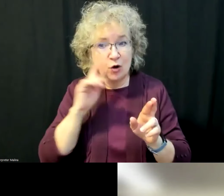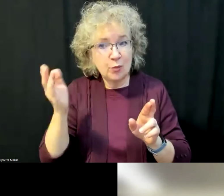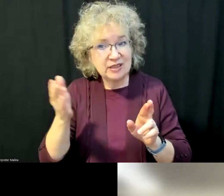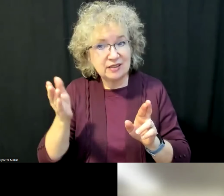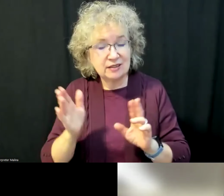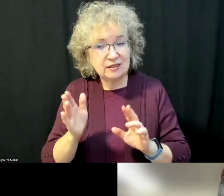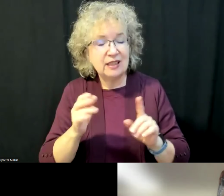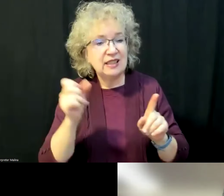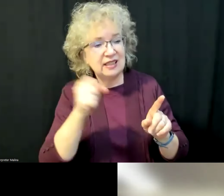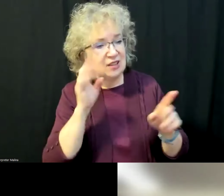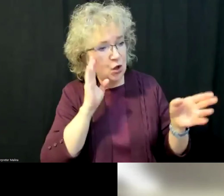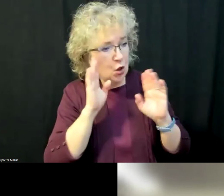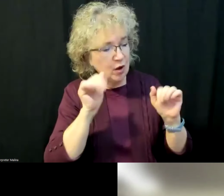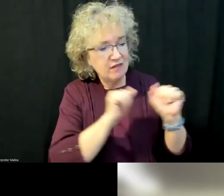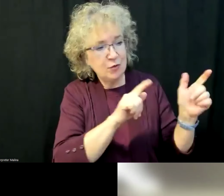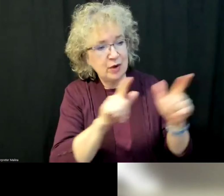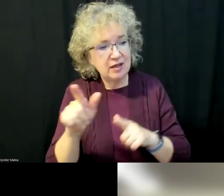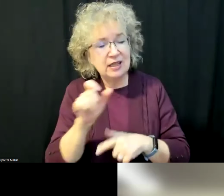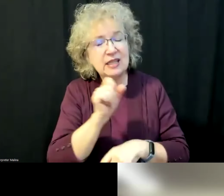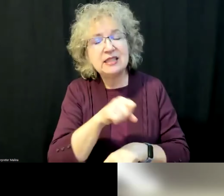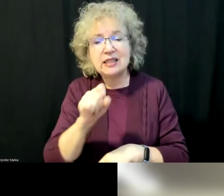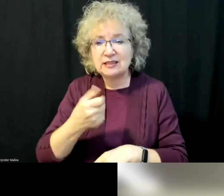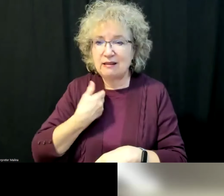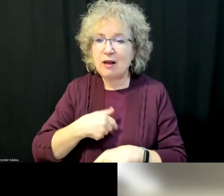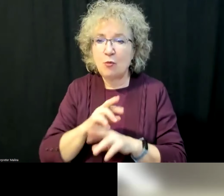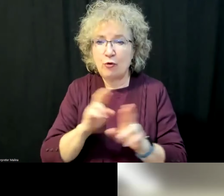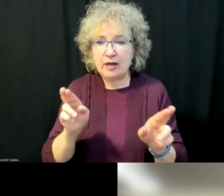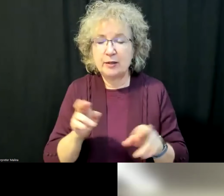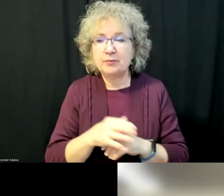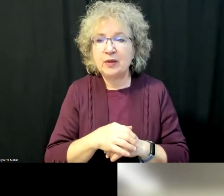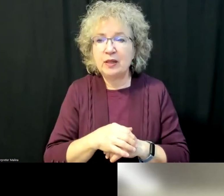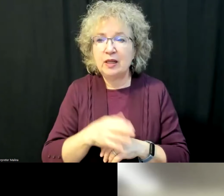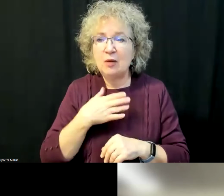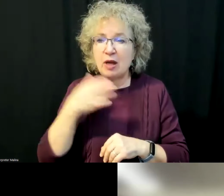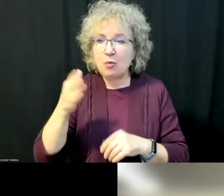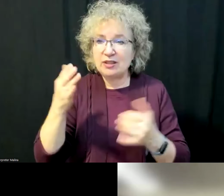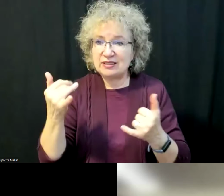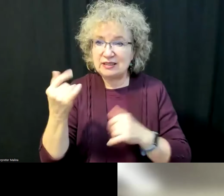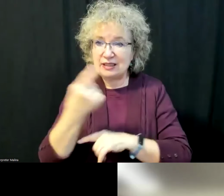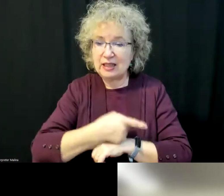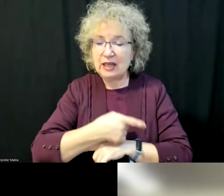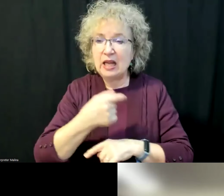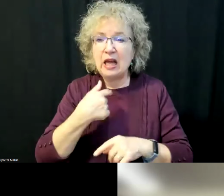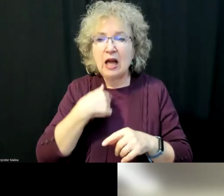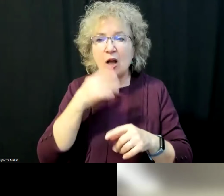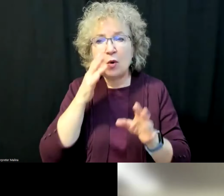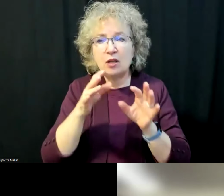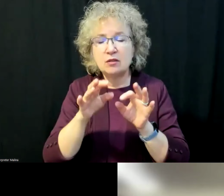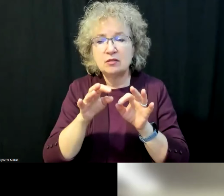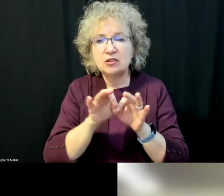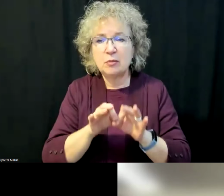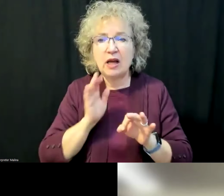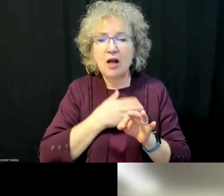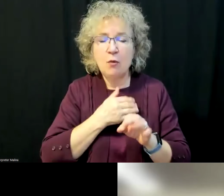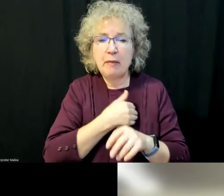Hi everyone. Yes, I am. So my presentation today I'm just going to go over our member agency